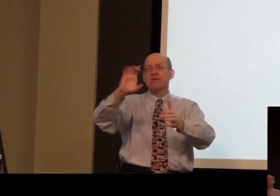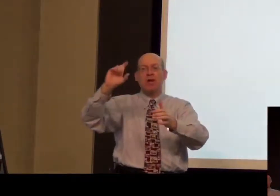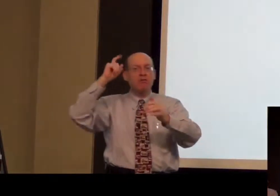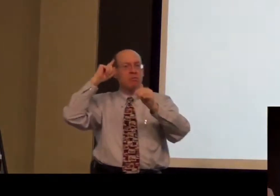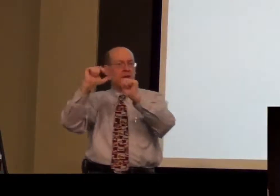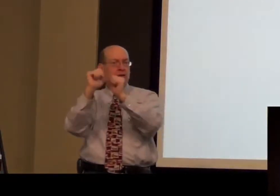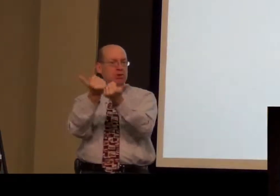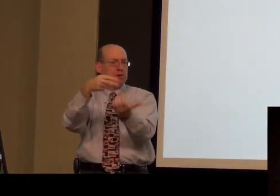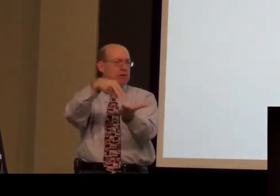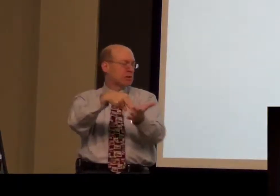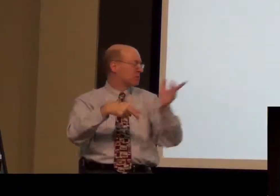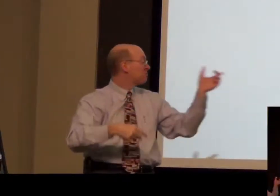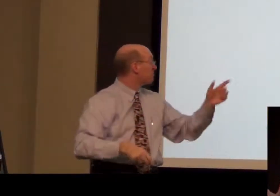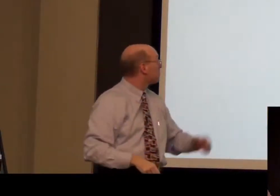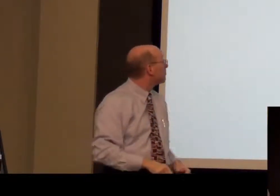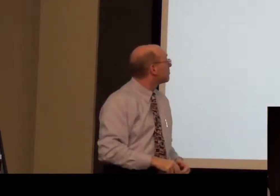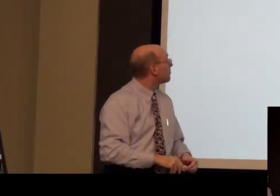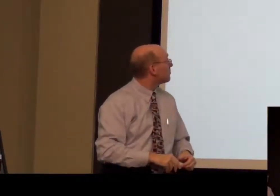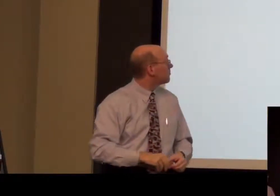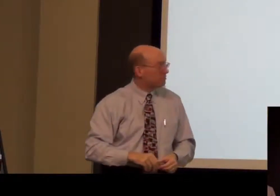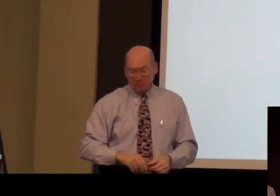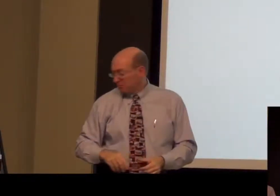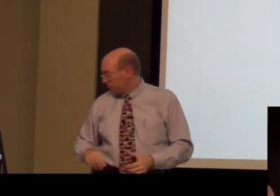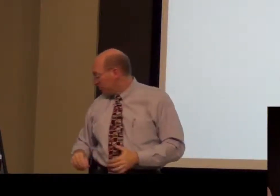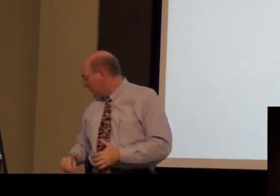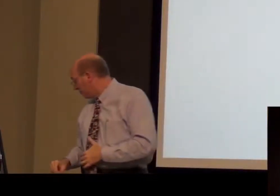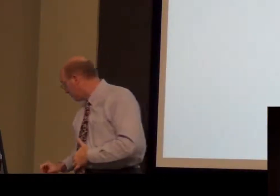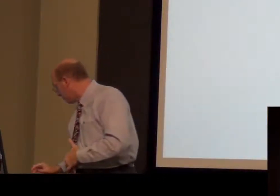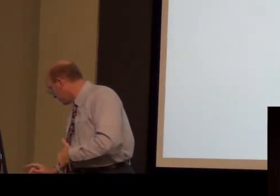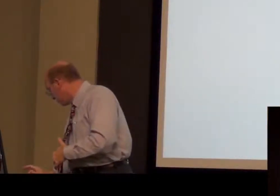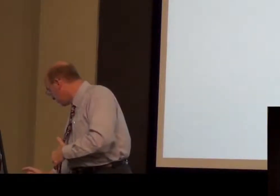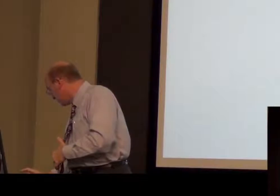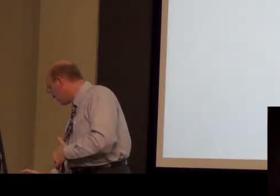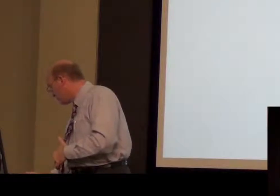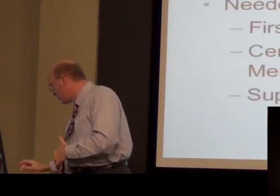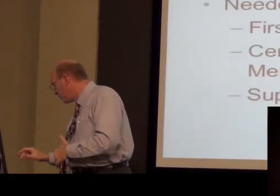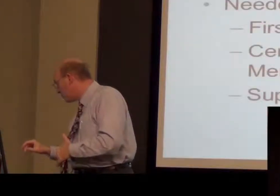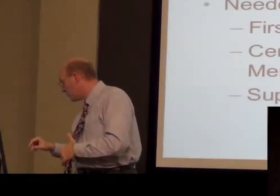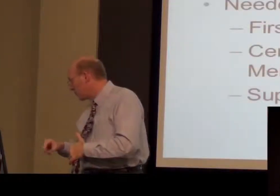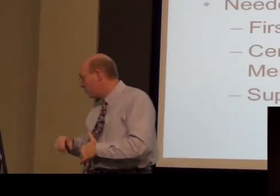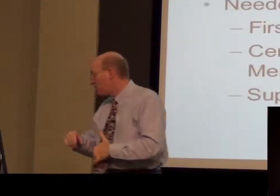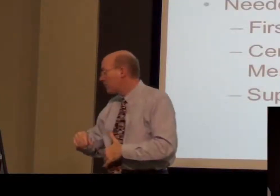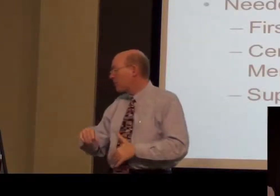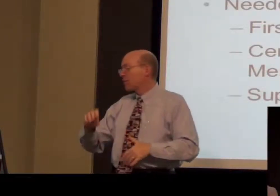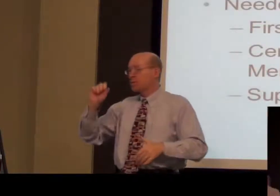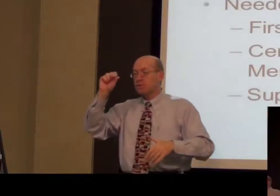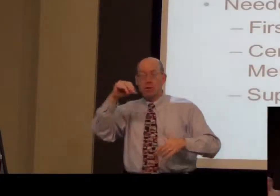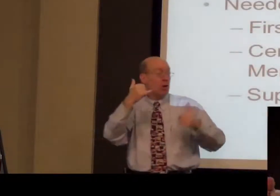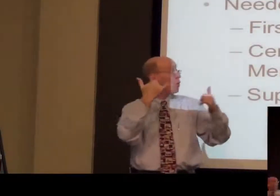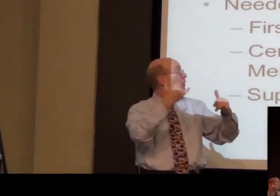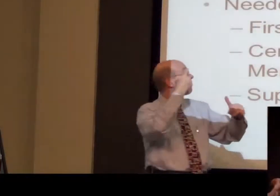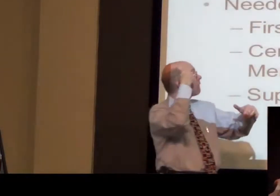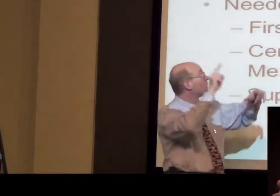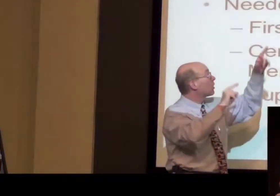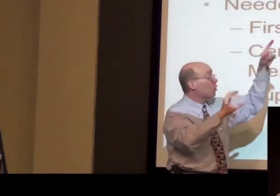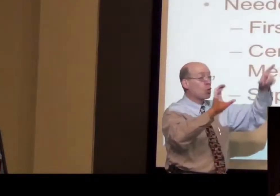And this office is under the Deputy Mayor Planning and Economic Development Agency.